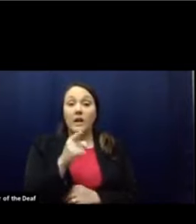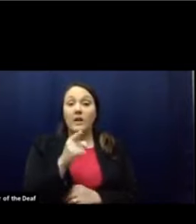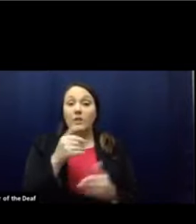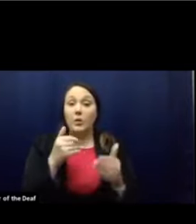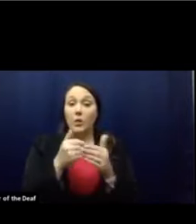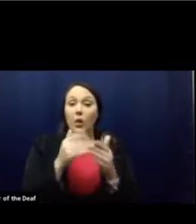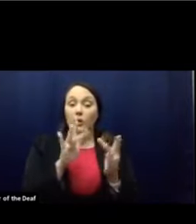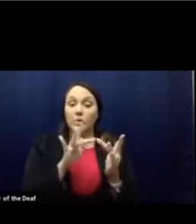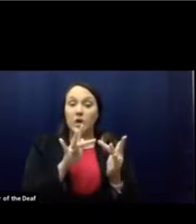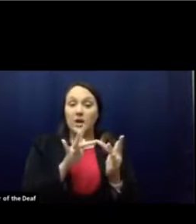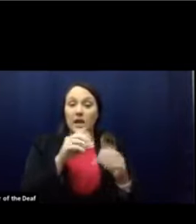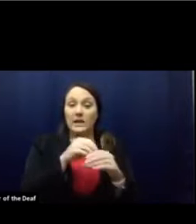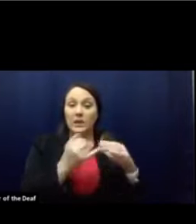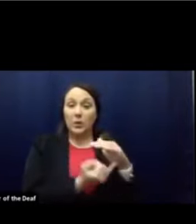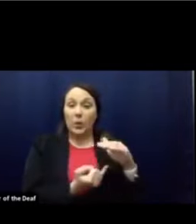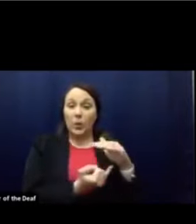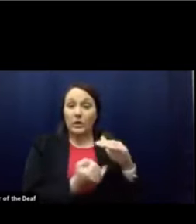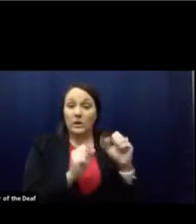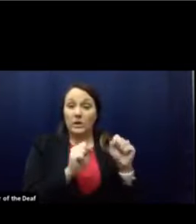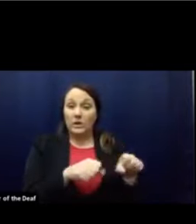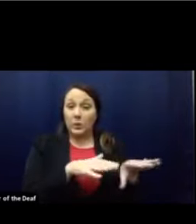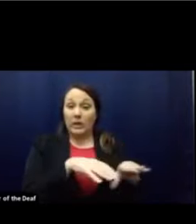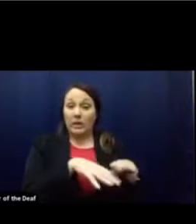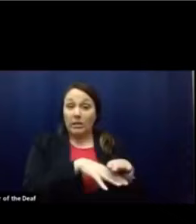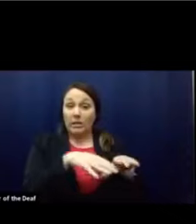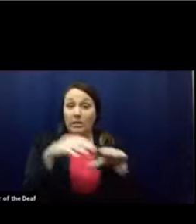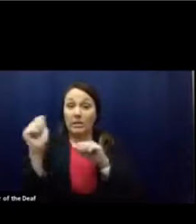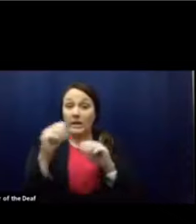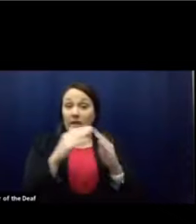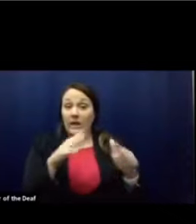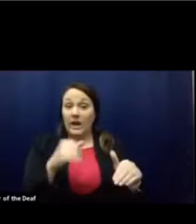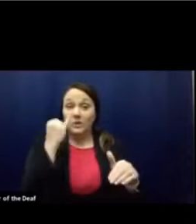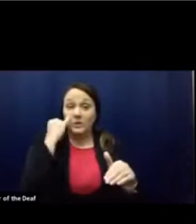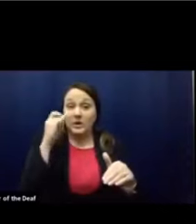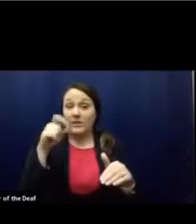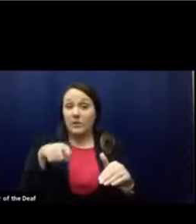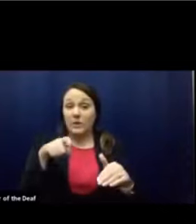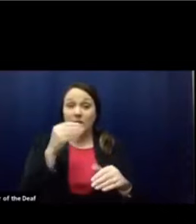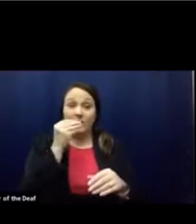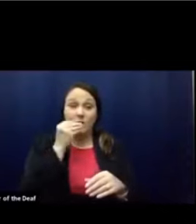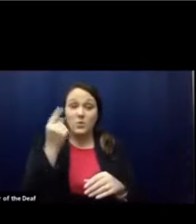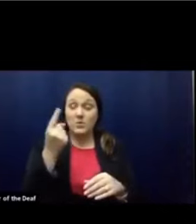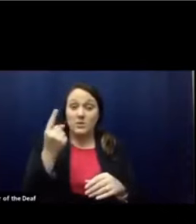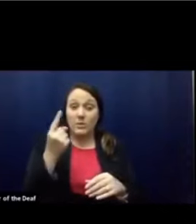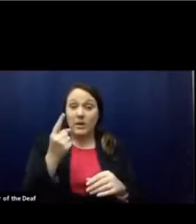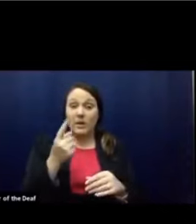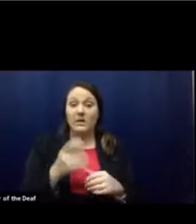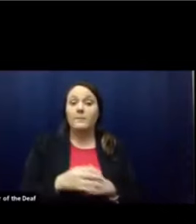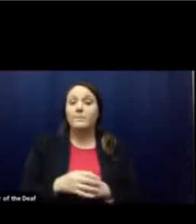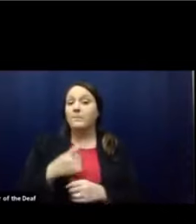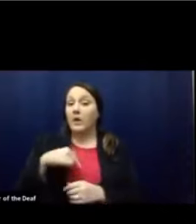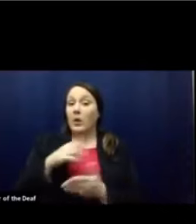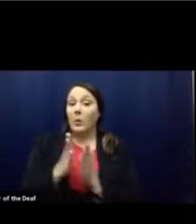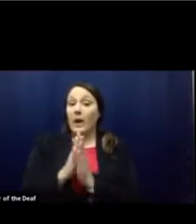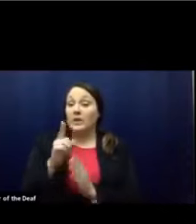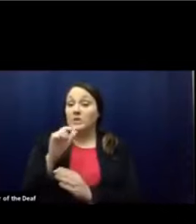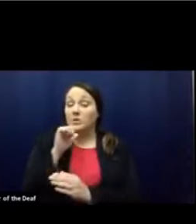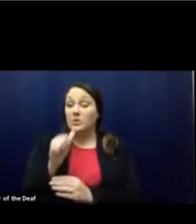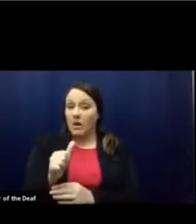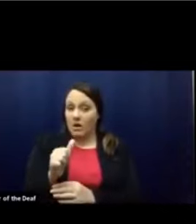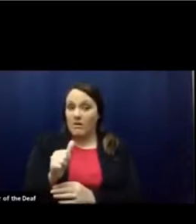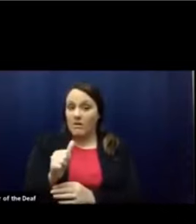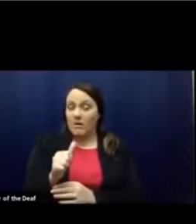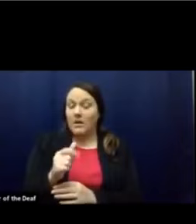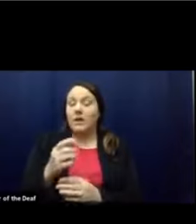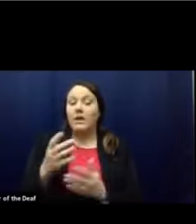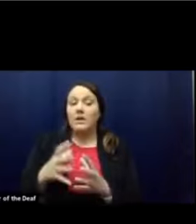contact in quarantine, can you leave your residence if you need groceries or something? Why or why not? We really ask that you don't, and